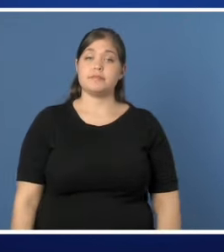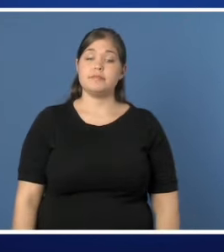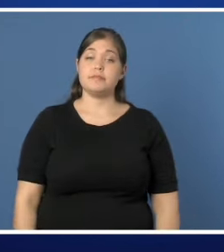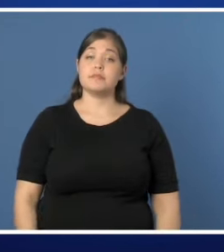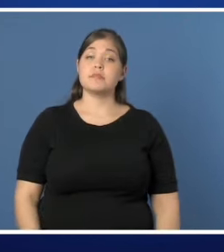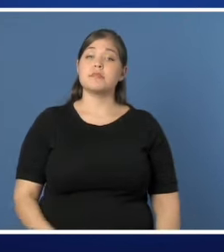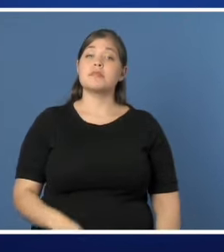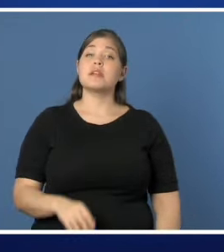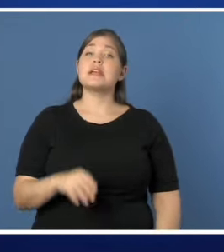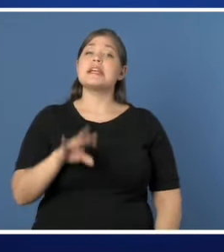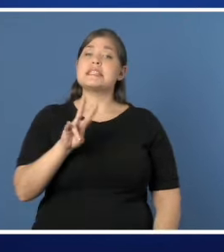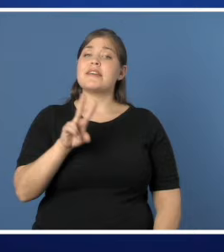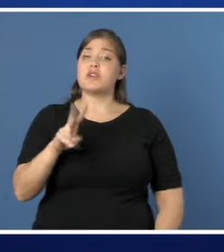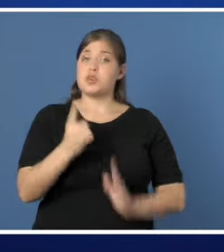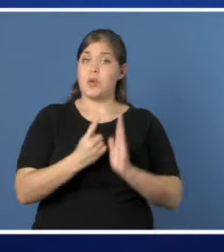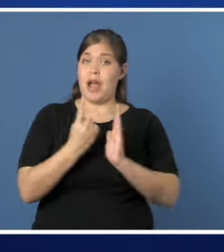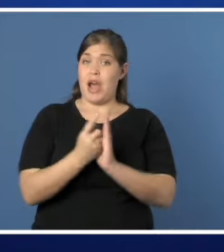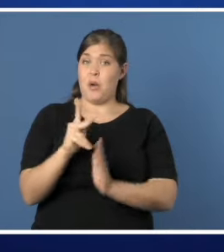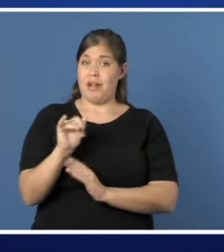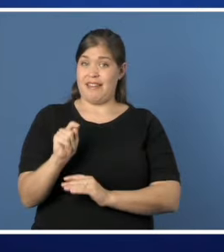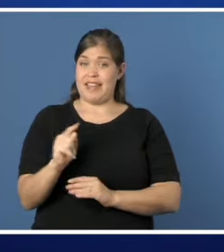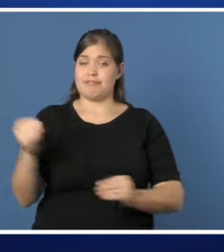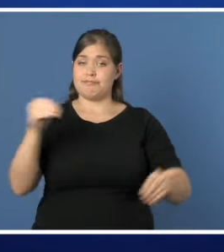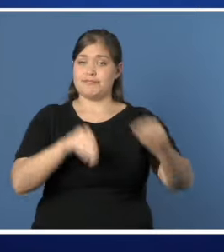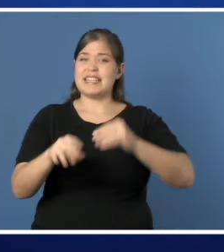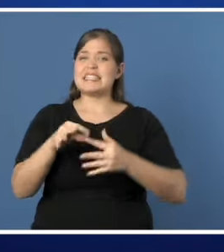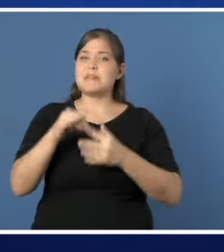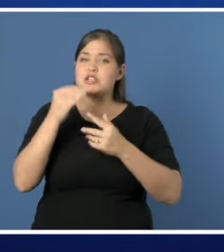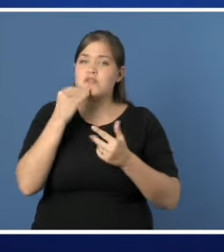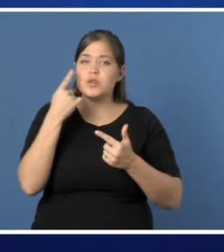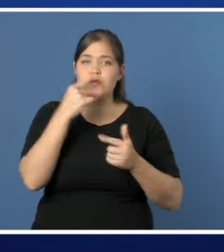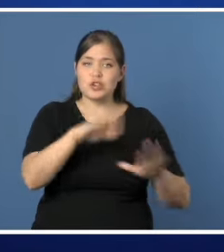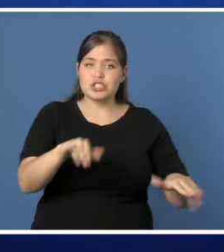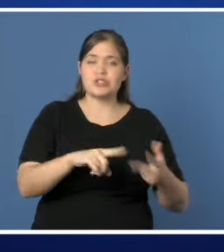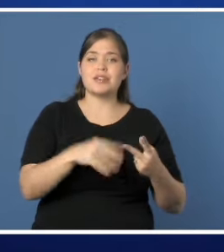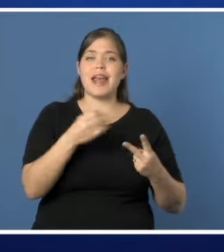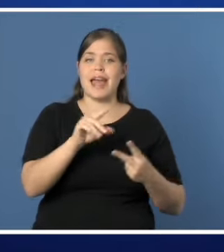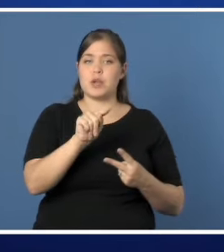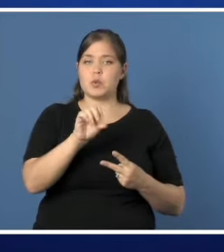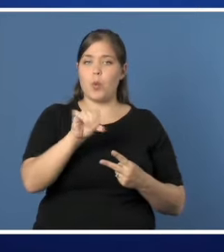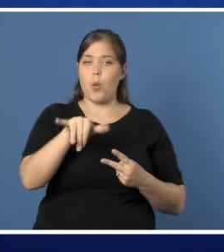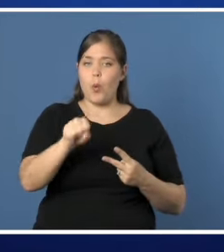Include children's toys and special foods in 72-hour kit